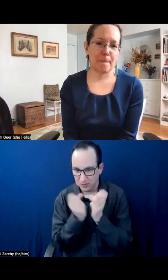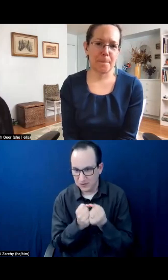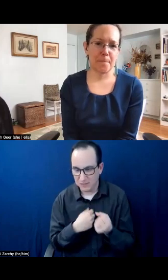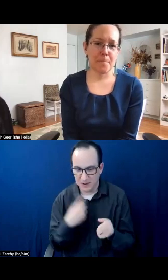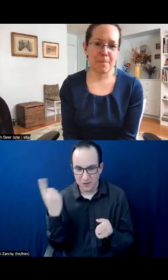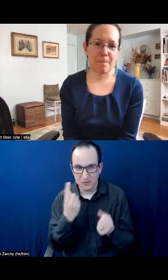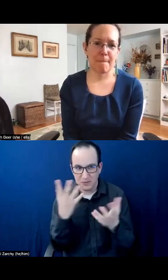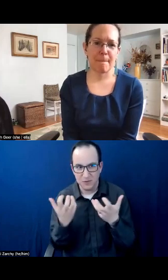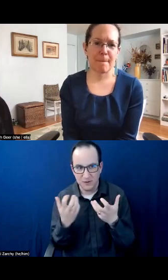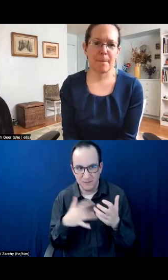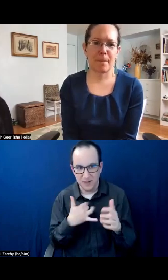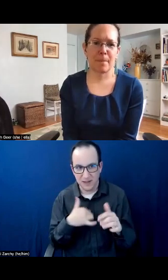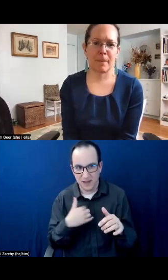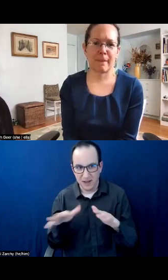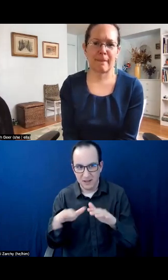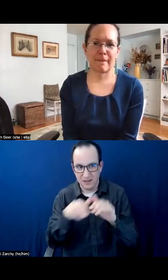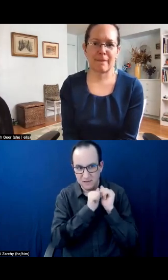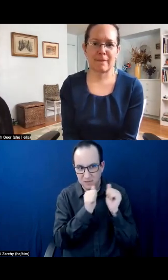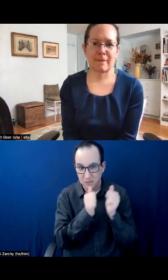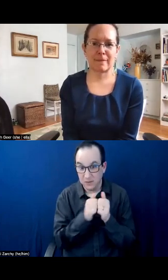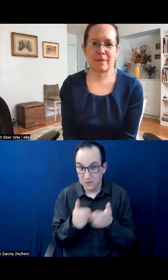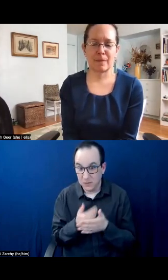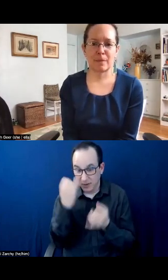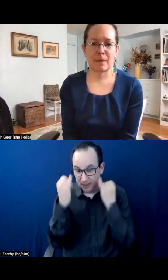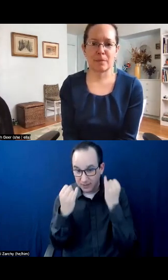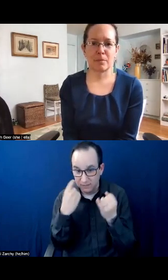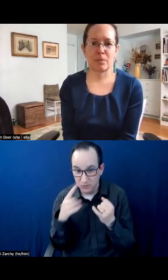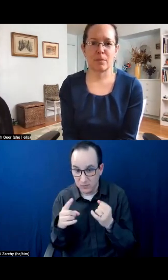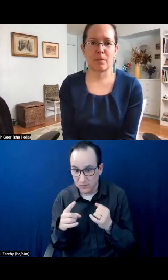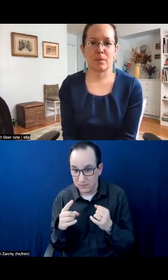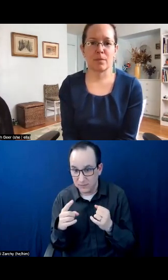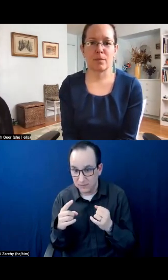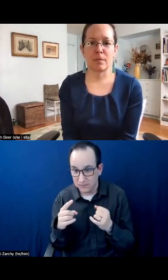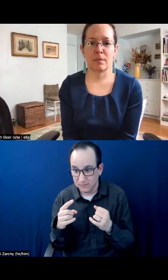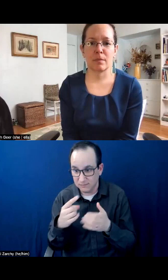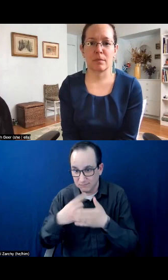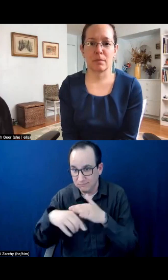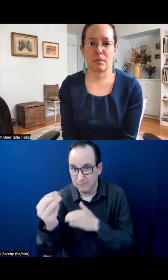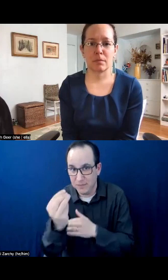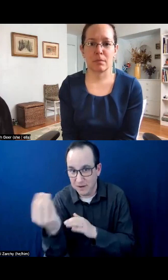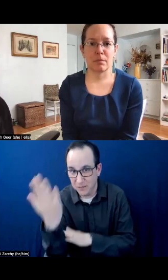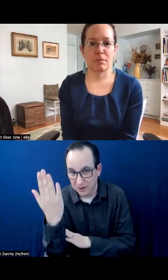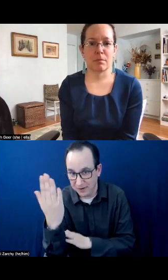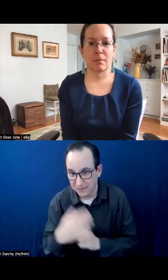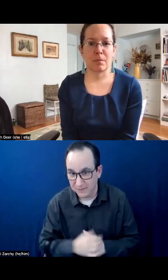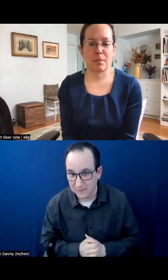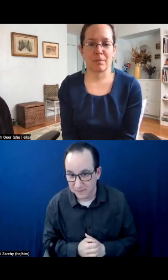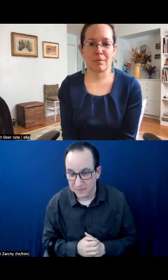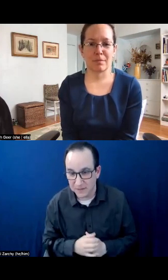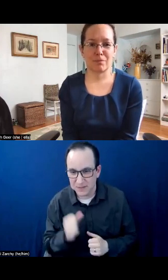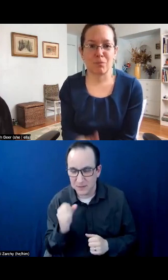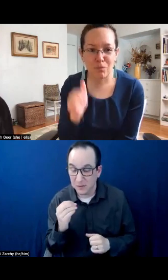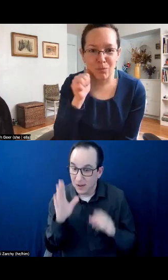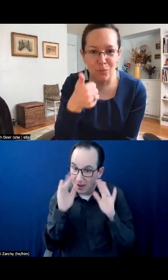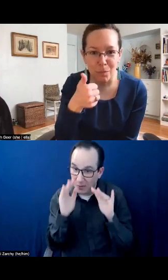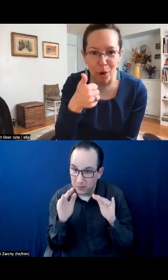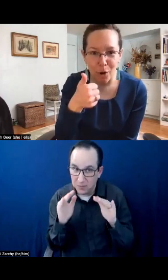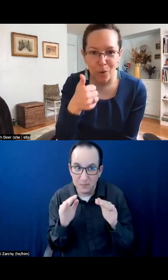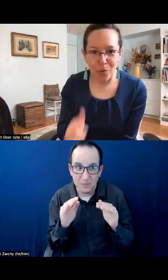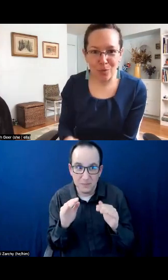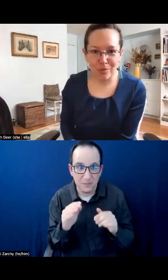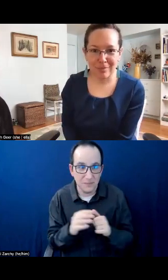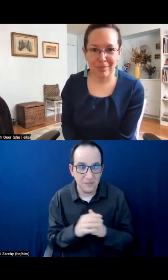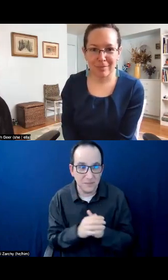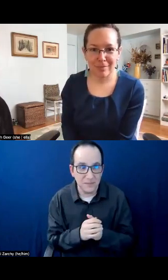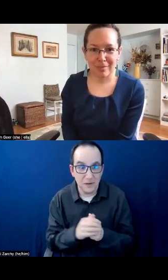always want to know when I go to workshops, what do you do? I want to leave with tangible, actual ideas that I can use the